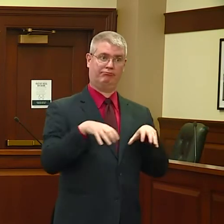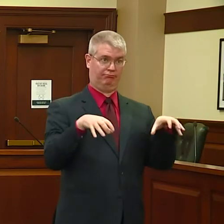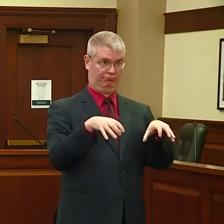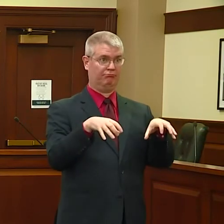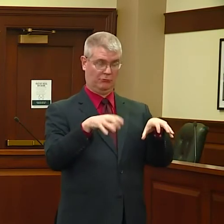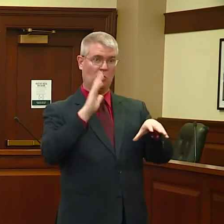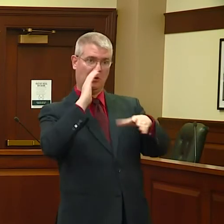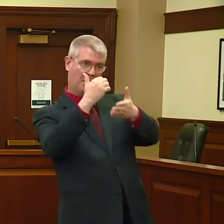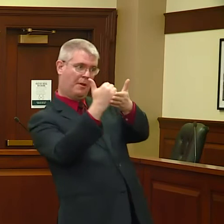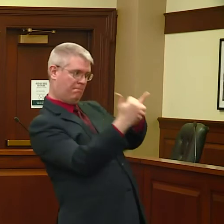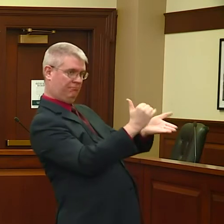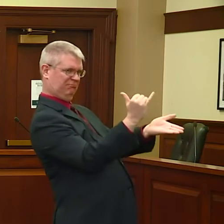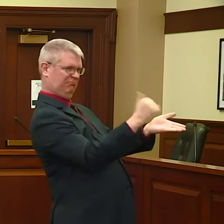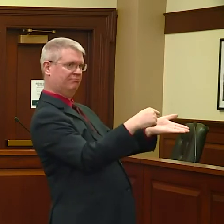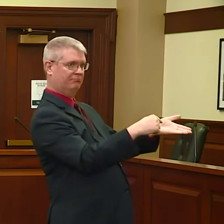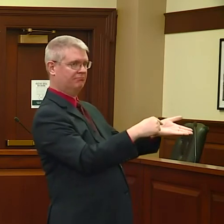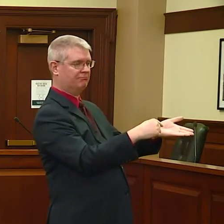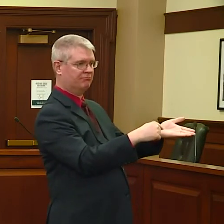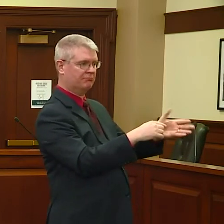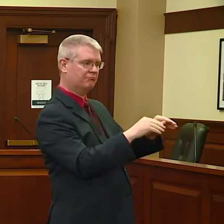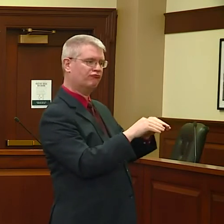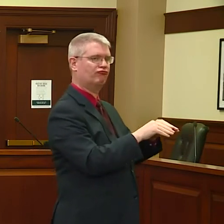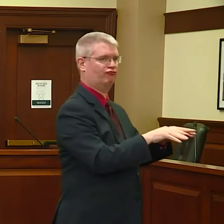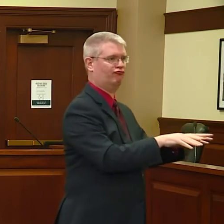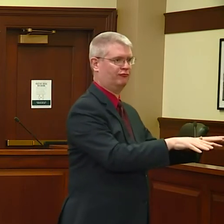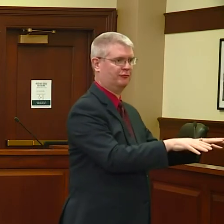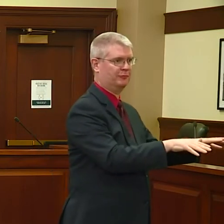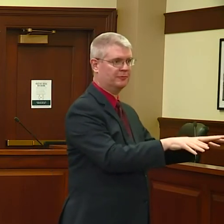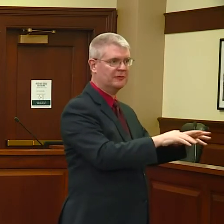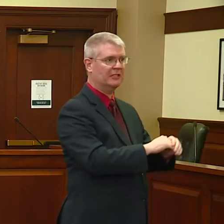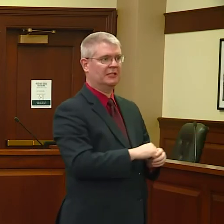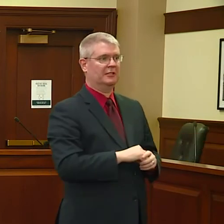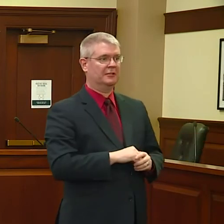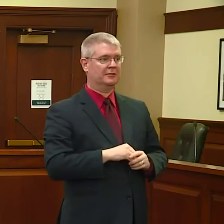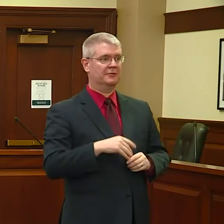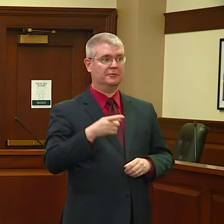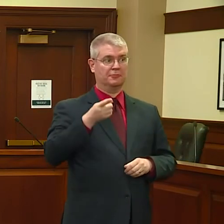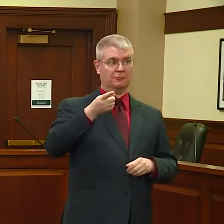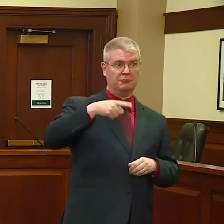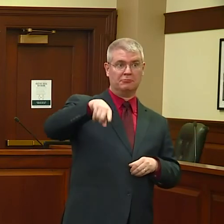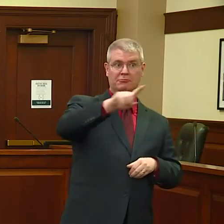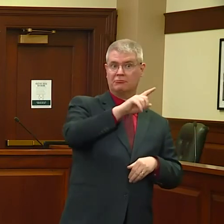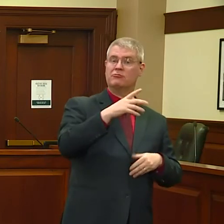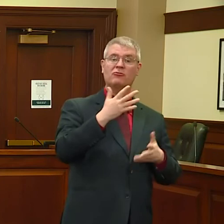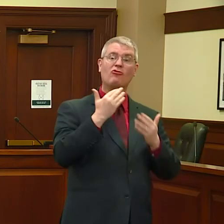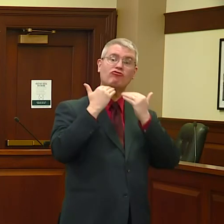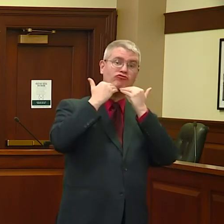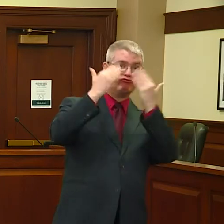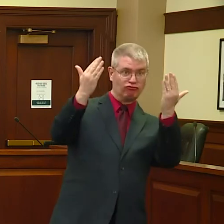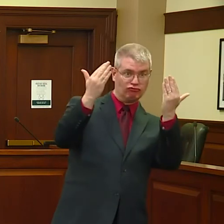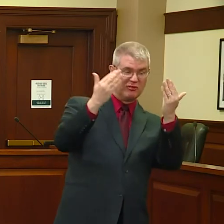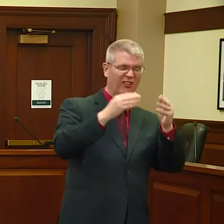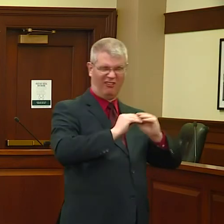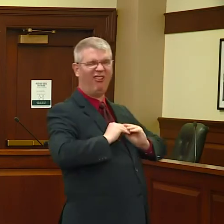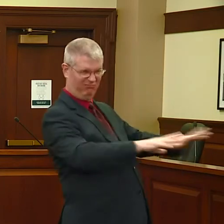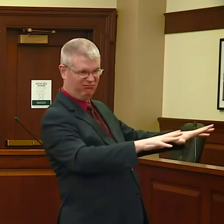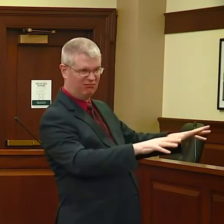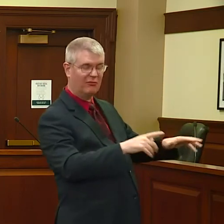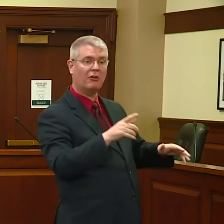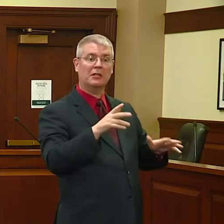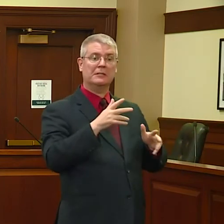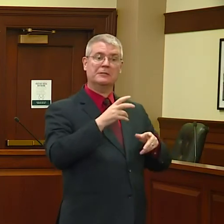Idahoans, succeed or fail in protecting our neighbors and our economy during this global pandemic.